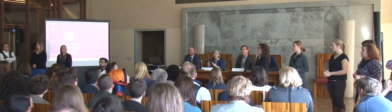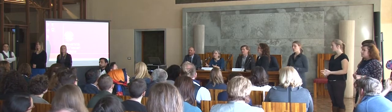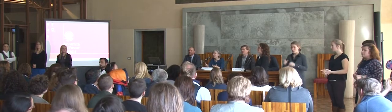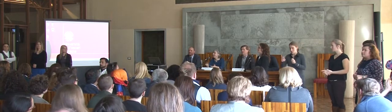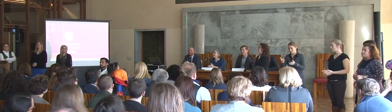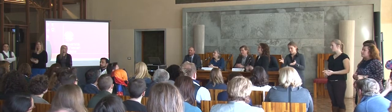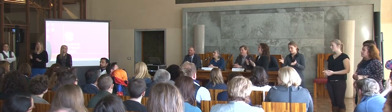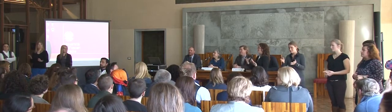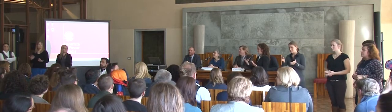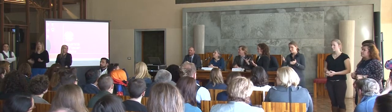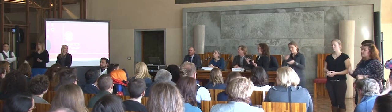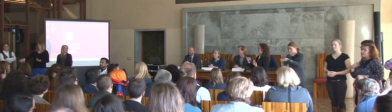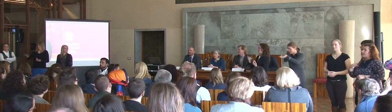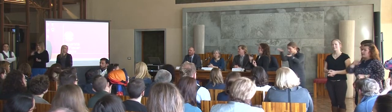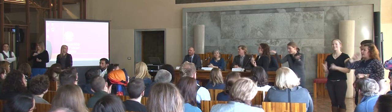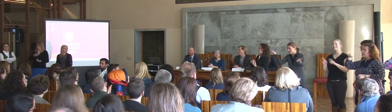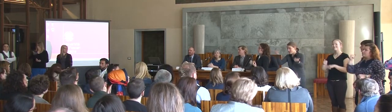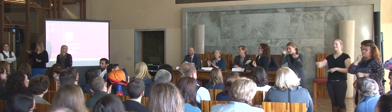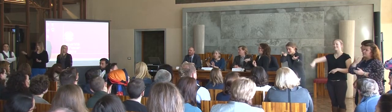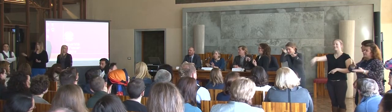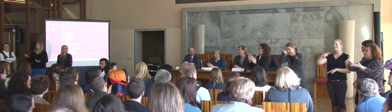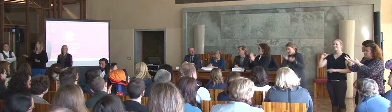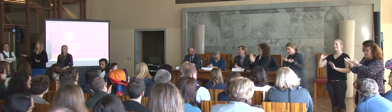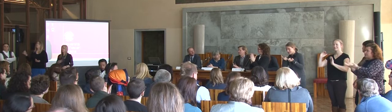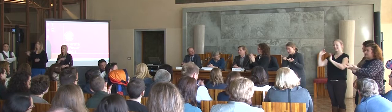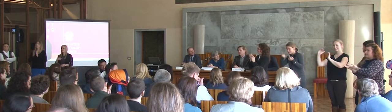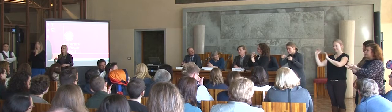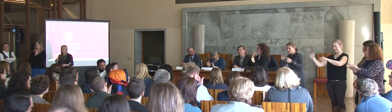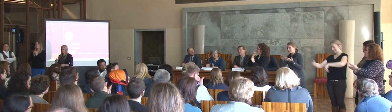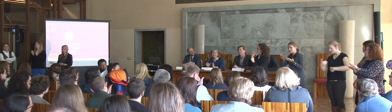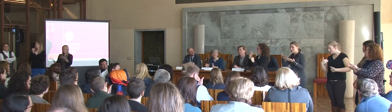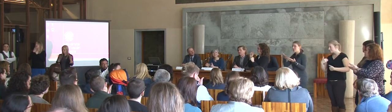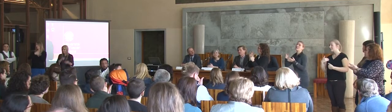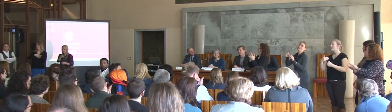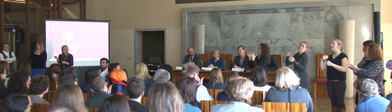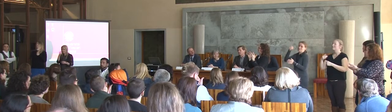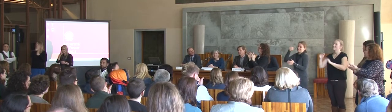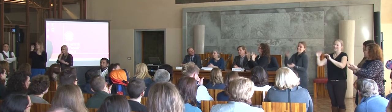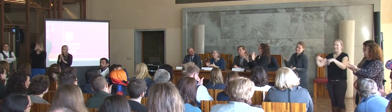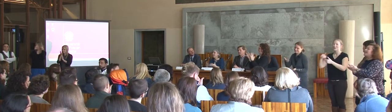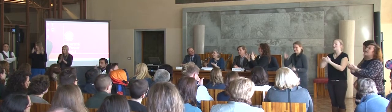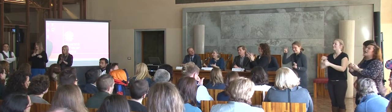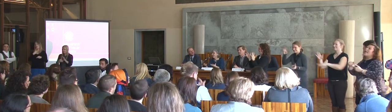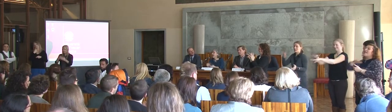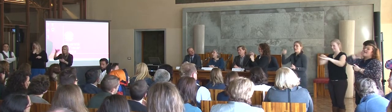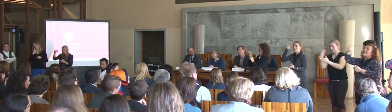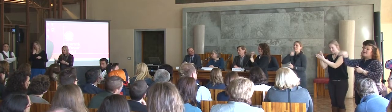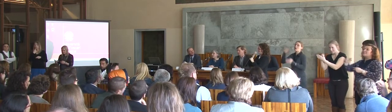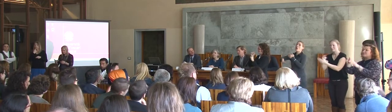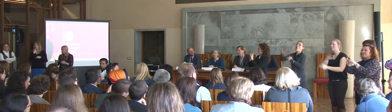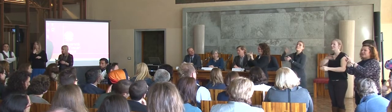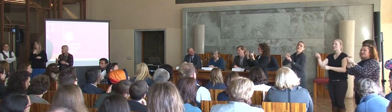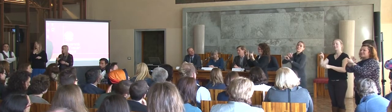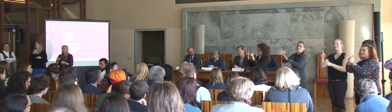We all invite you to go to the Spread the Sign website and see how